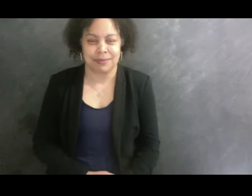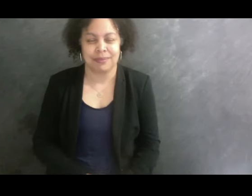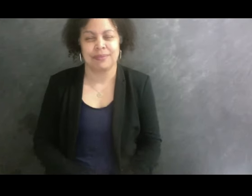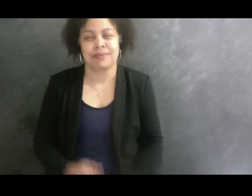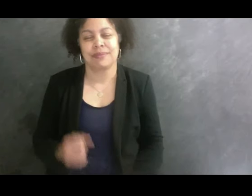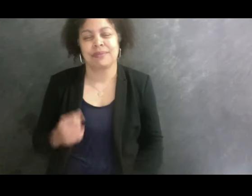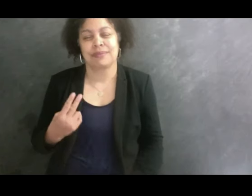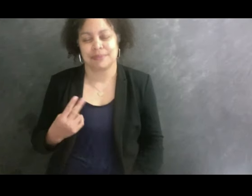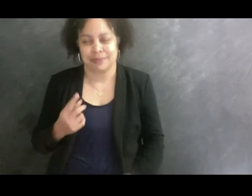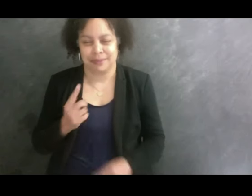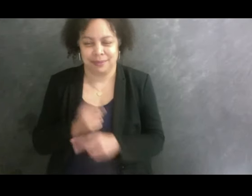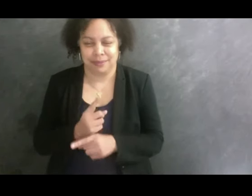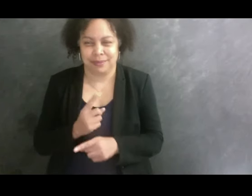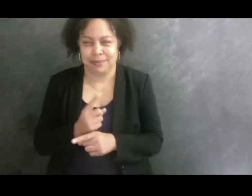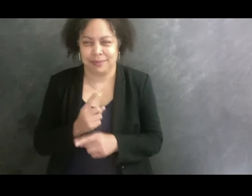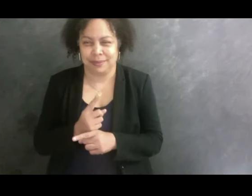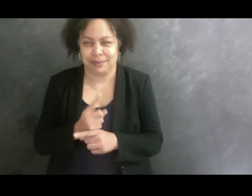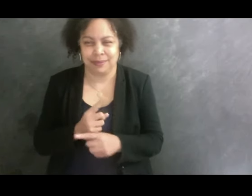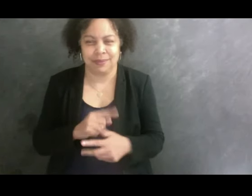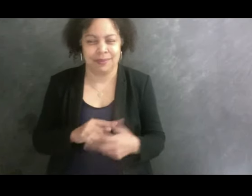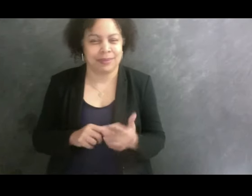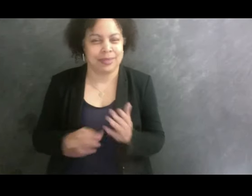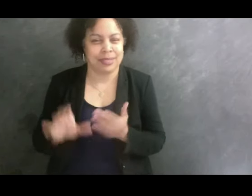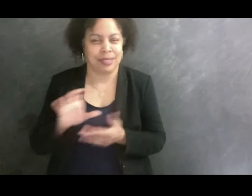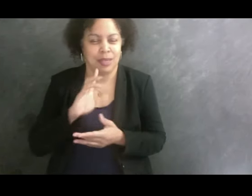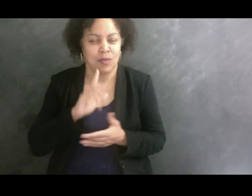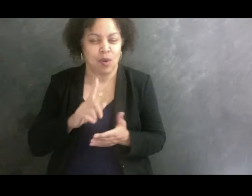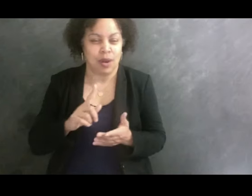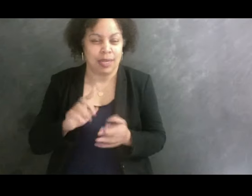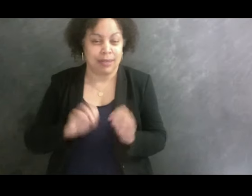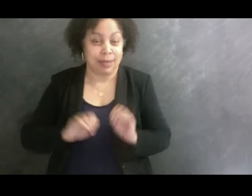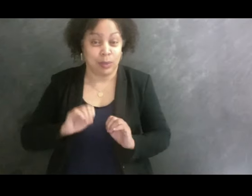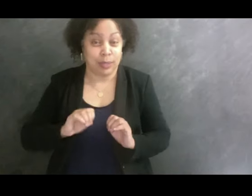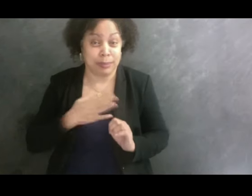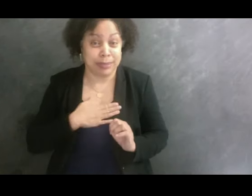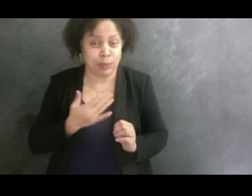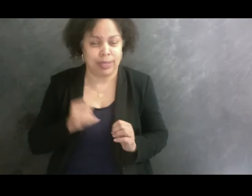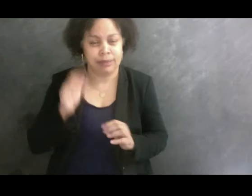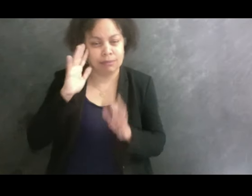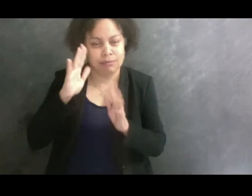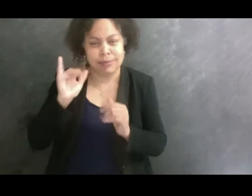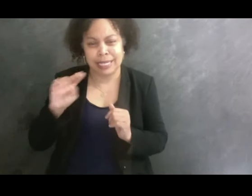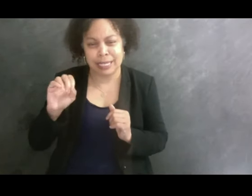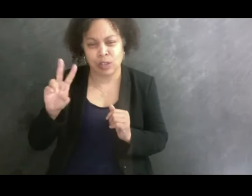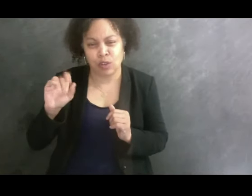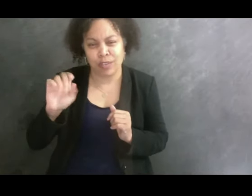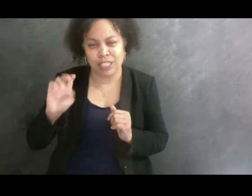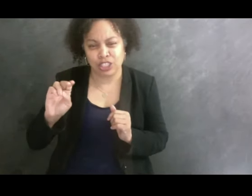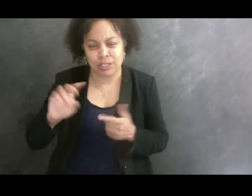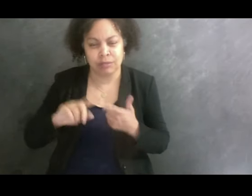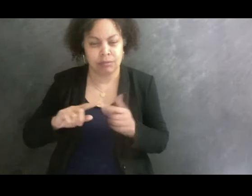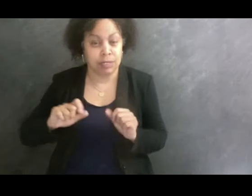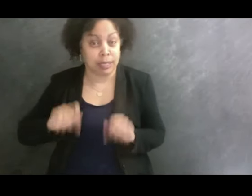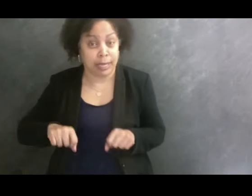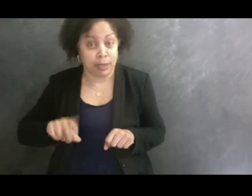Someone's asking me to repeat the three criteria for evaluation. That's simple. It is innovation, feasibility / capacity,